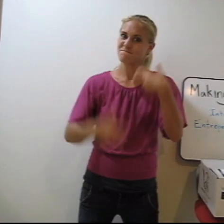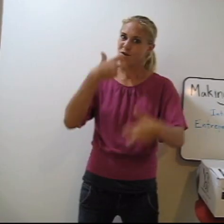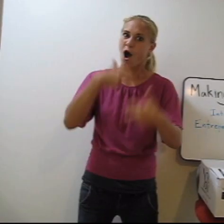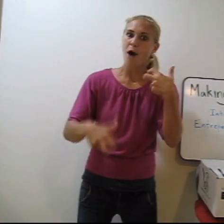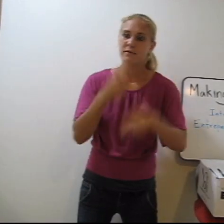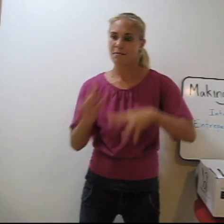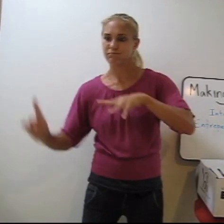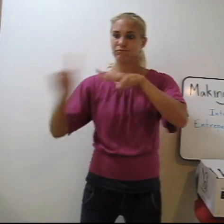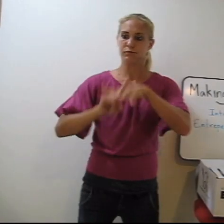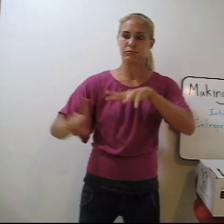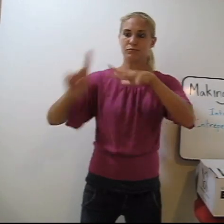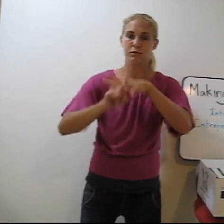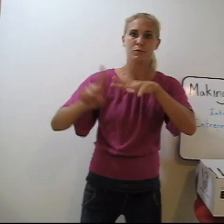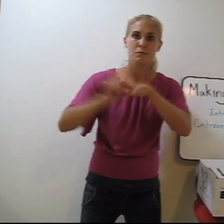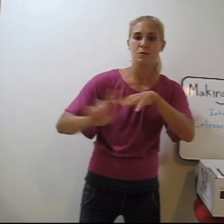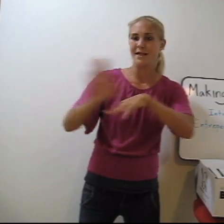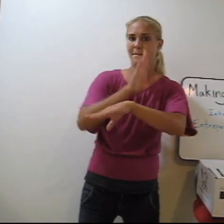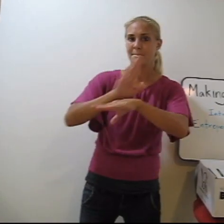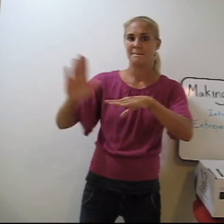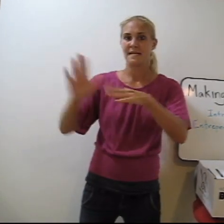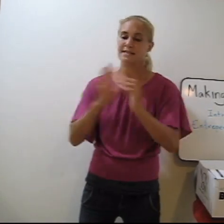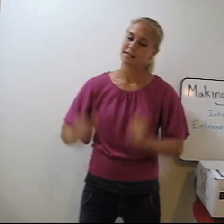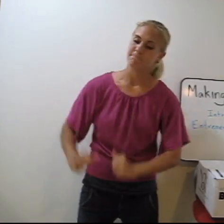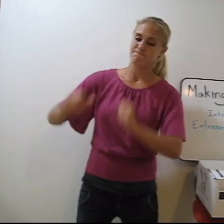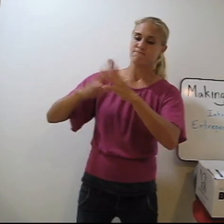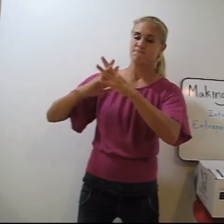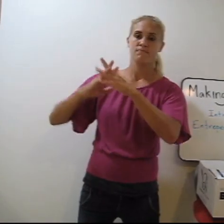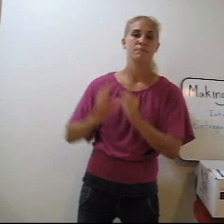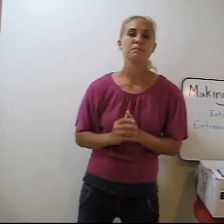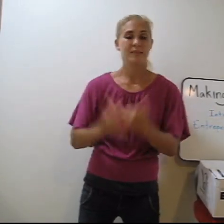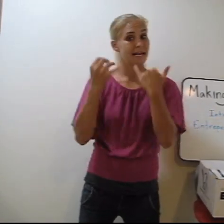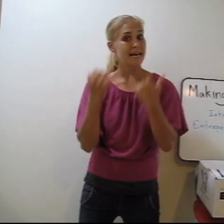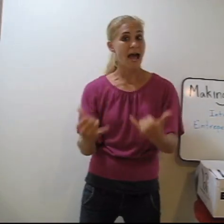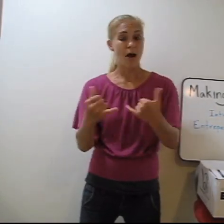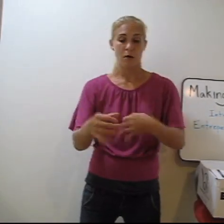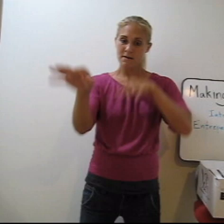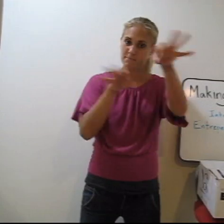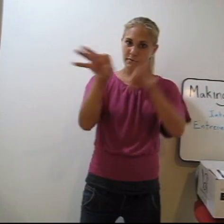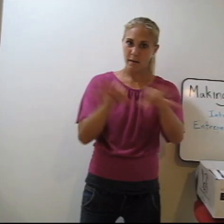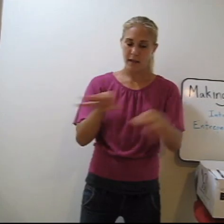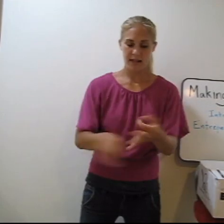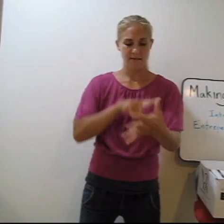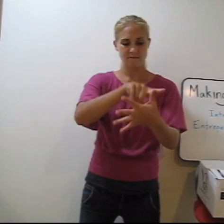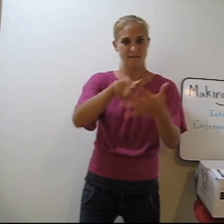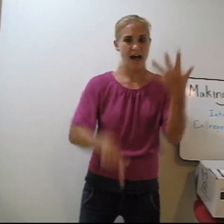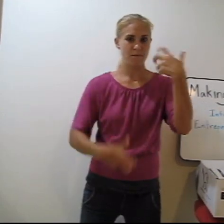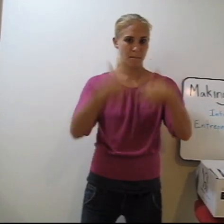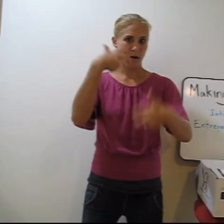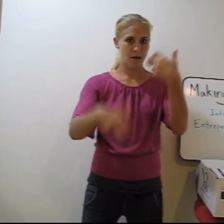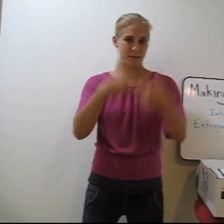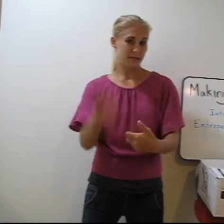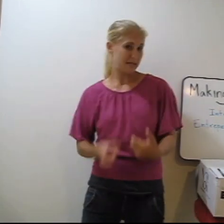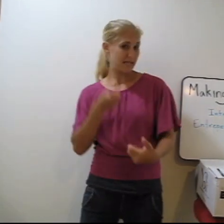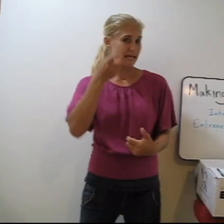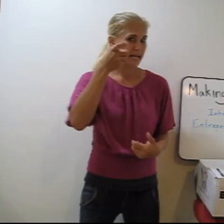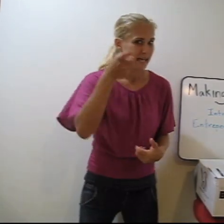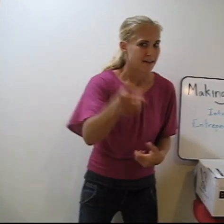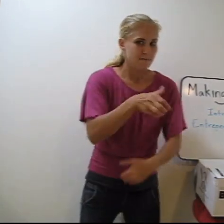entrepreneurial and business startup. So, I'm going to map out these five landmines and give you the mindset shift you need to make in order